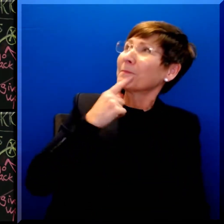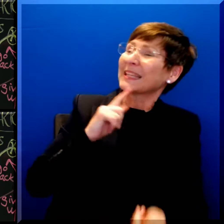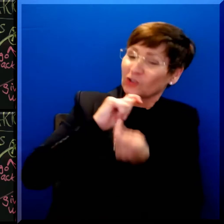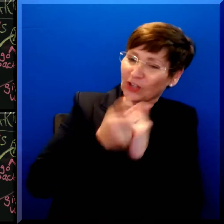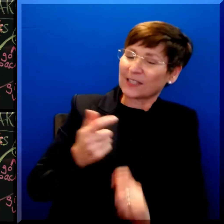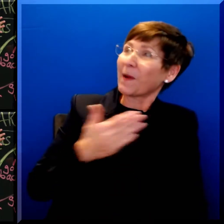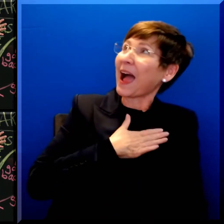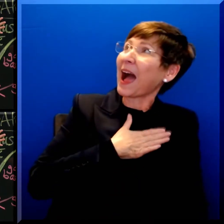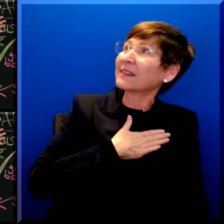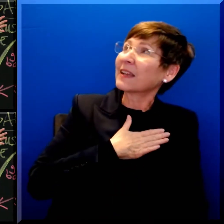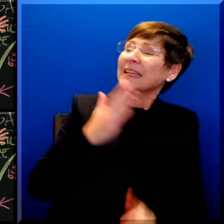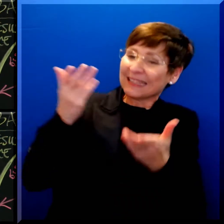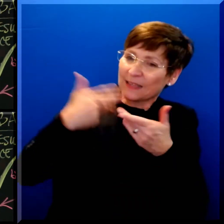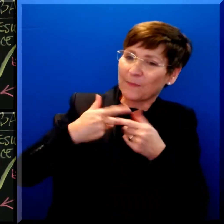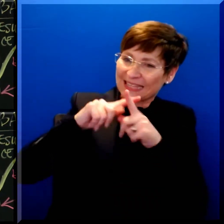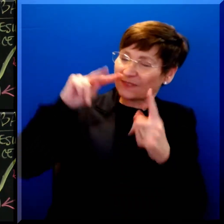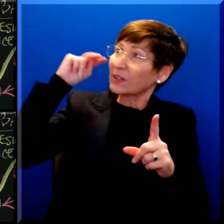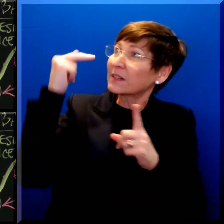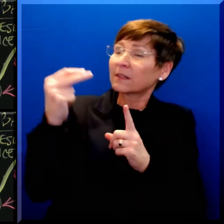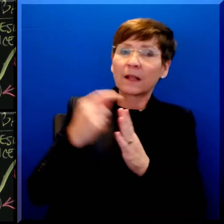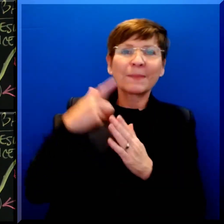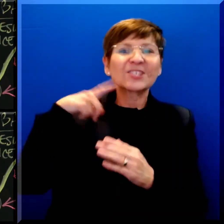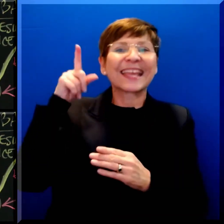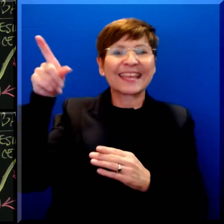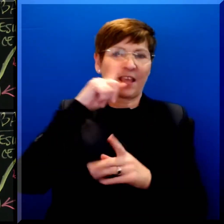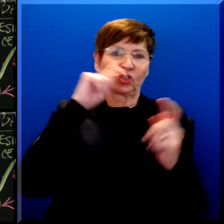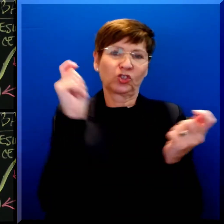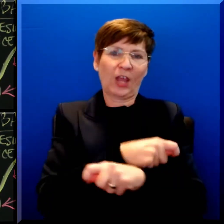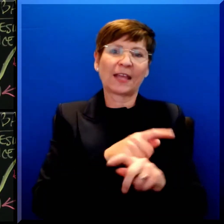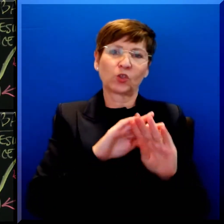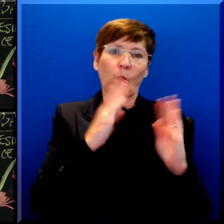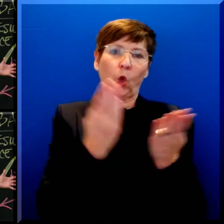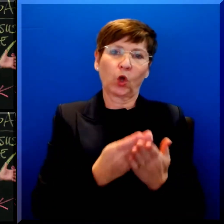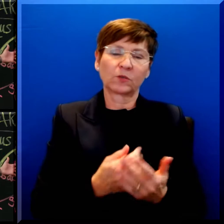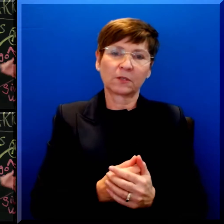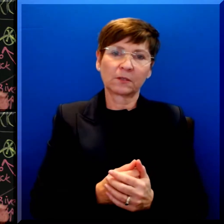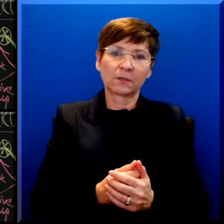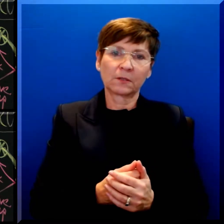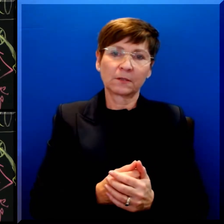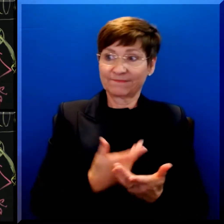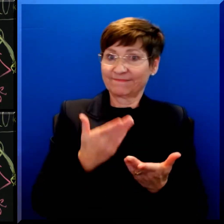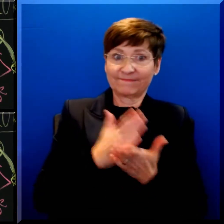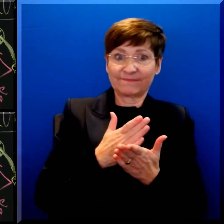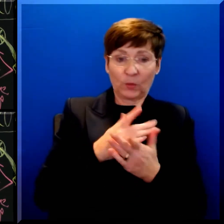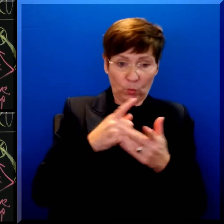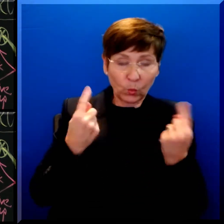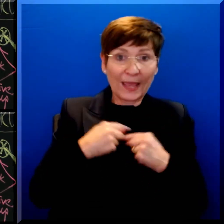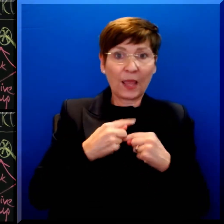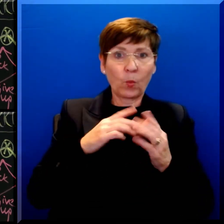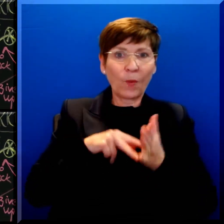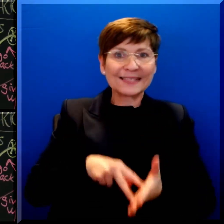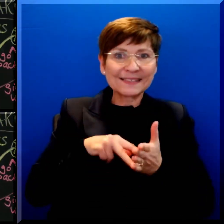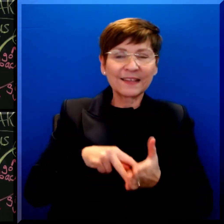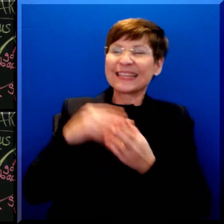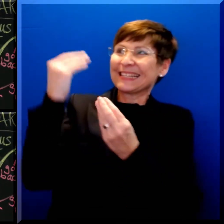God changes the world. That's the perspective you got to have when you're in the dip. In the school of waiting, God gives us so much. He teaches